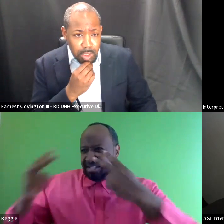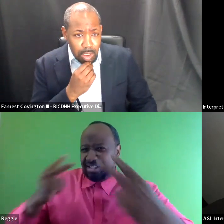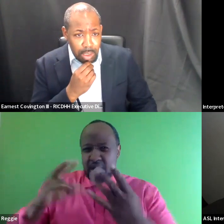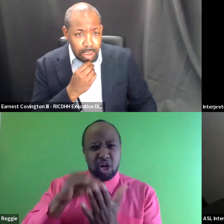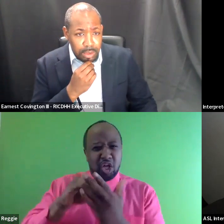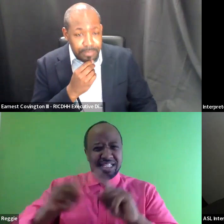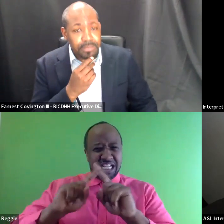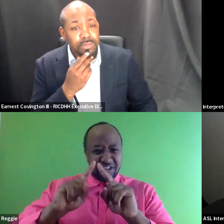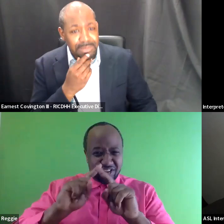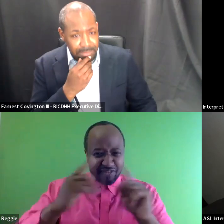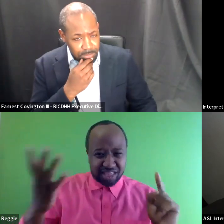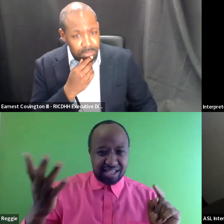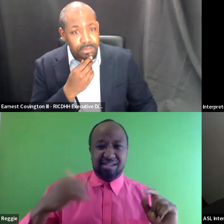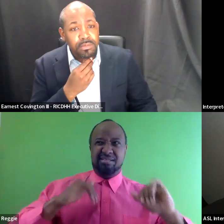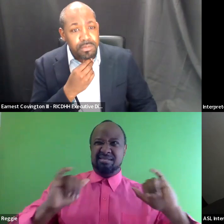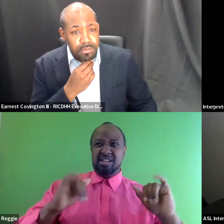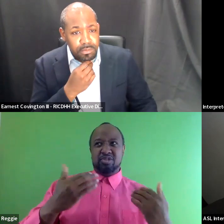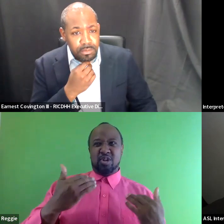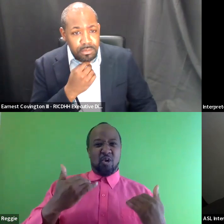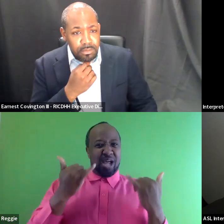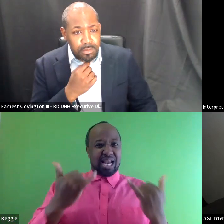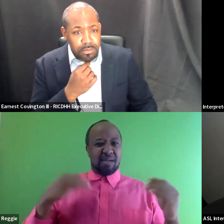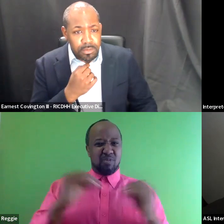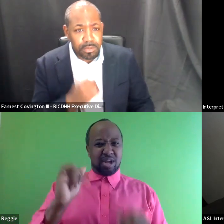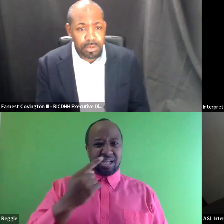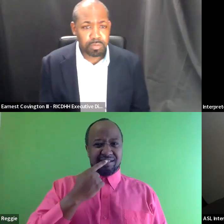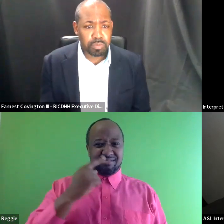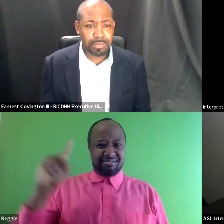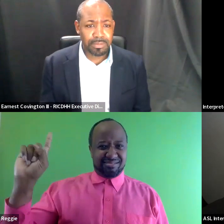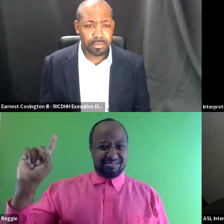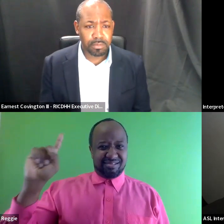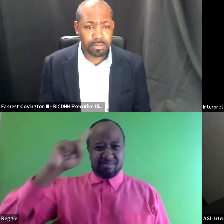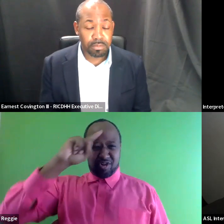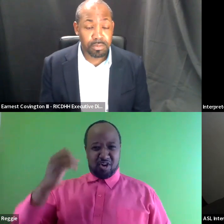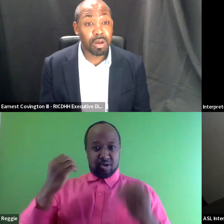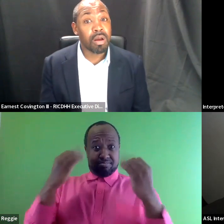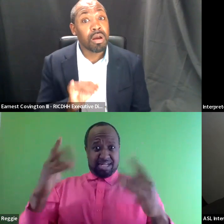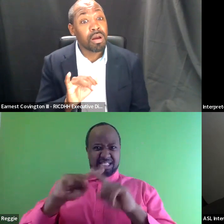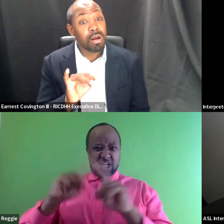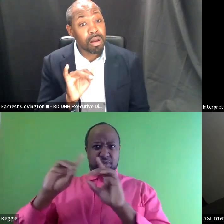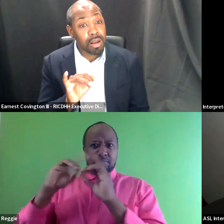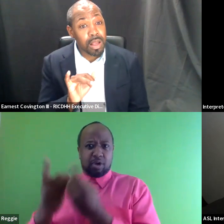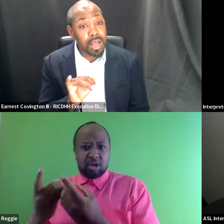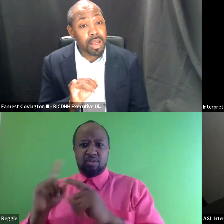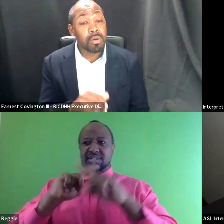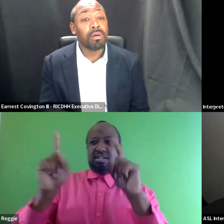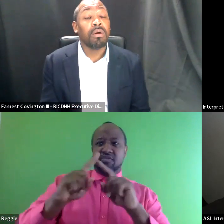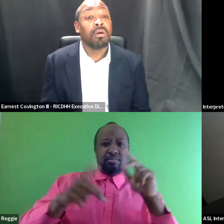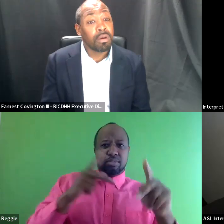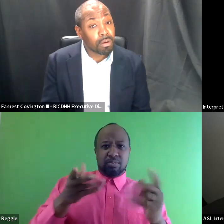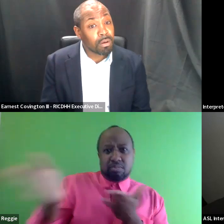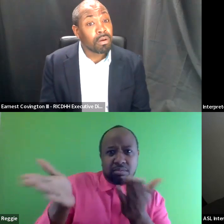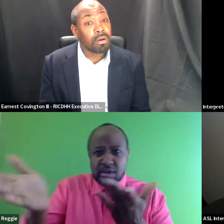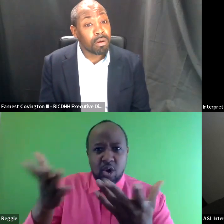But now I'm seeing so much in this PhD program. I'm seeing things differently. And I see more